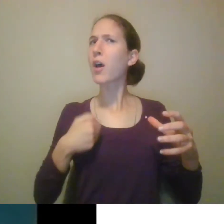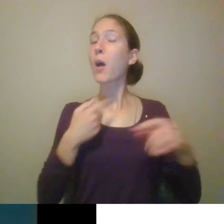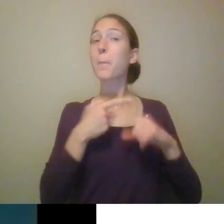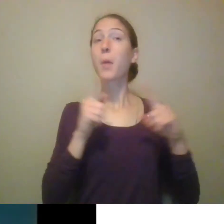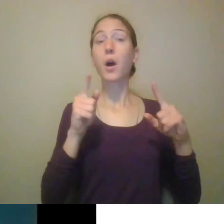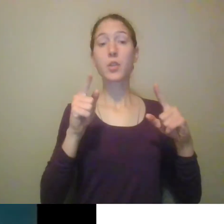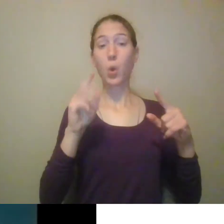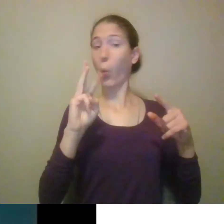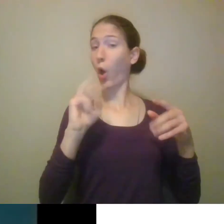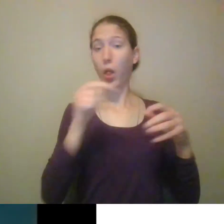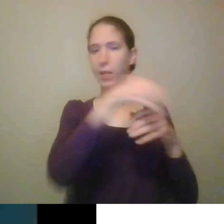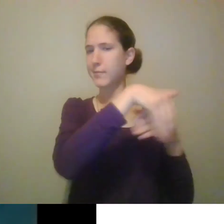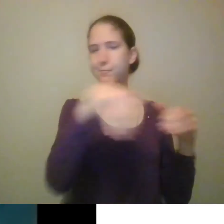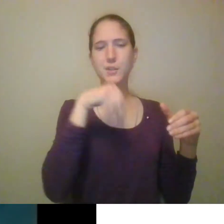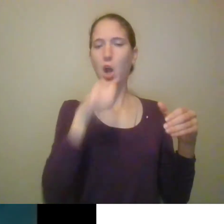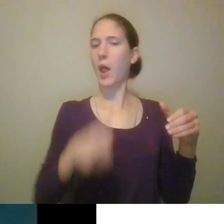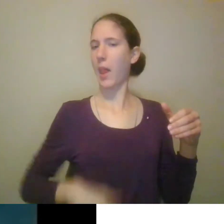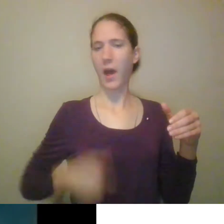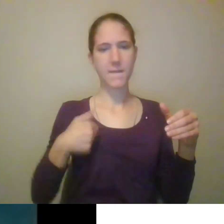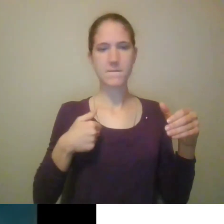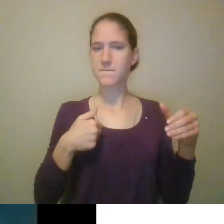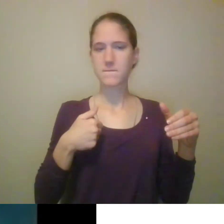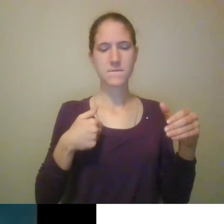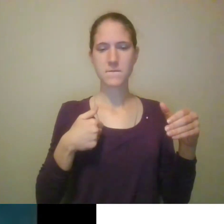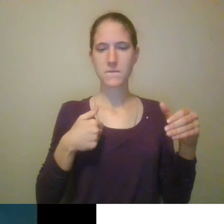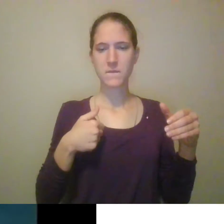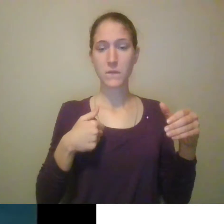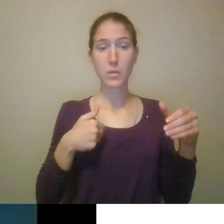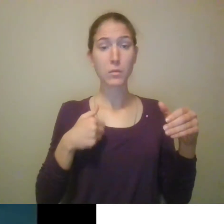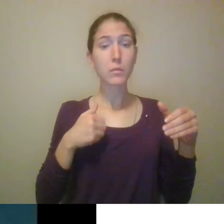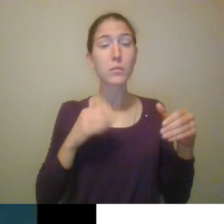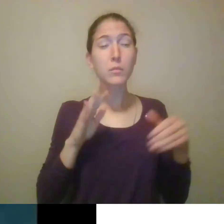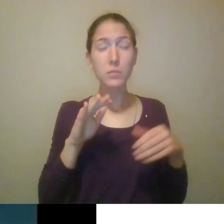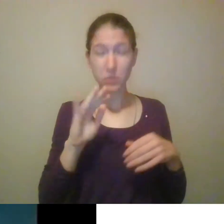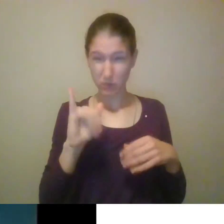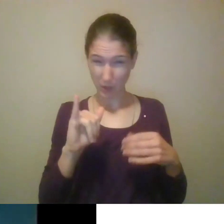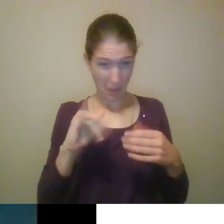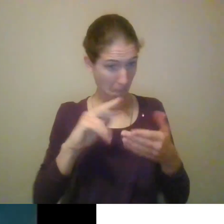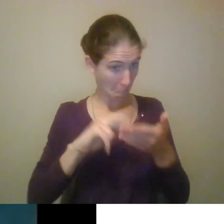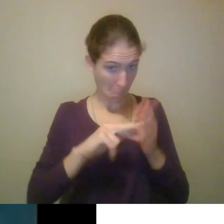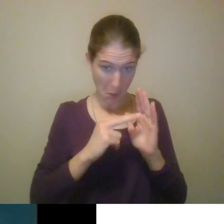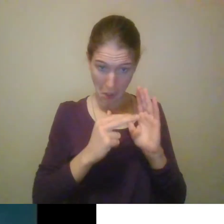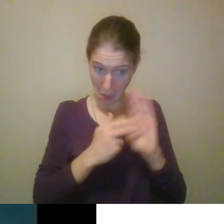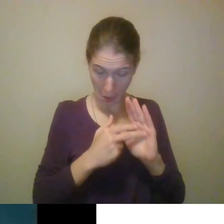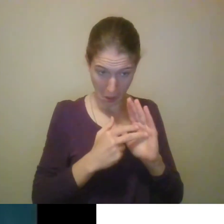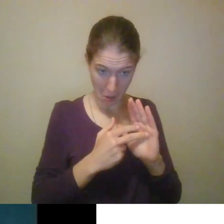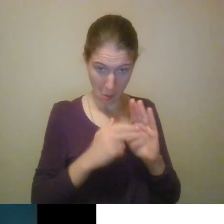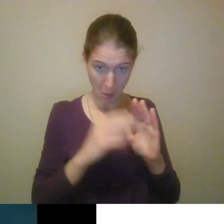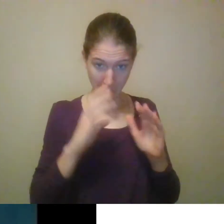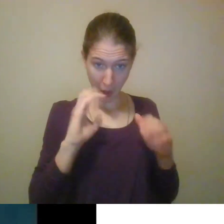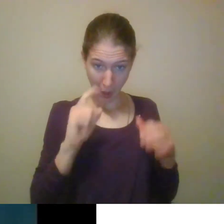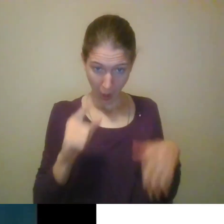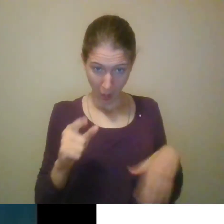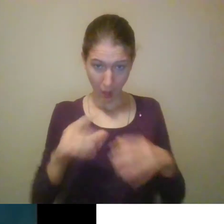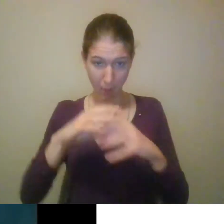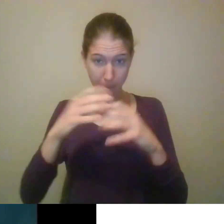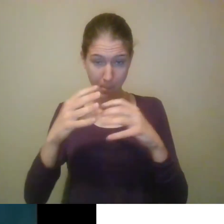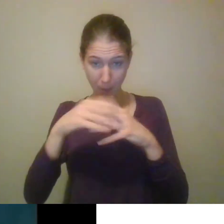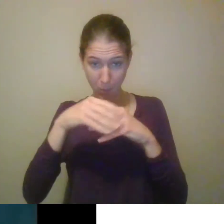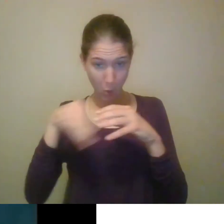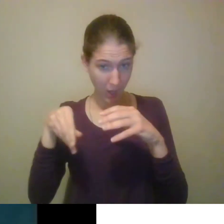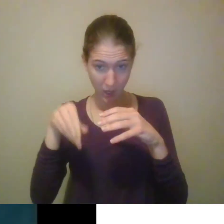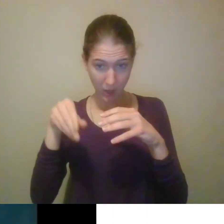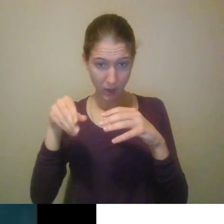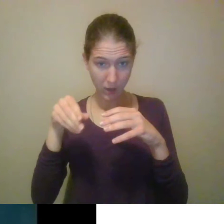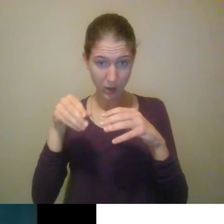It's not part of the living cell. Does that mean the cell membrane is part of the living cell?